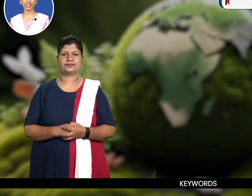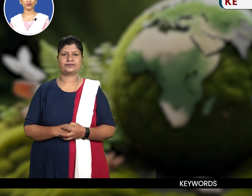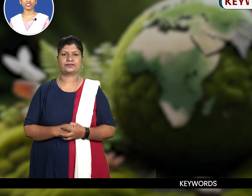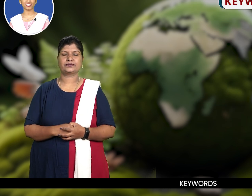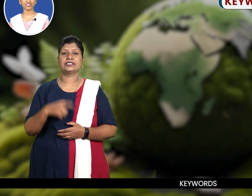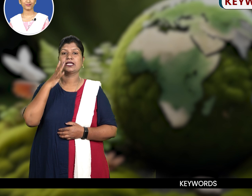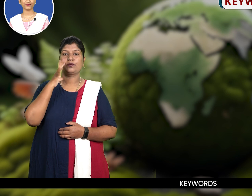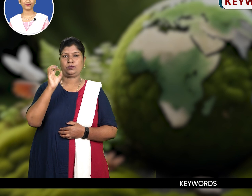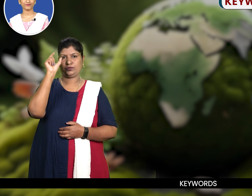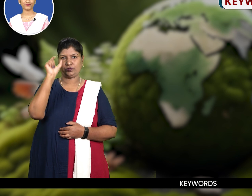Keywords: